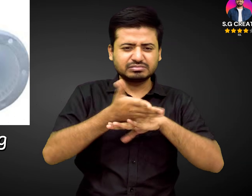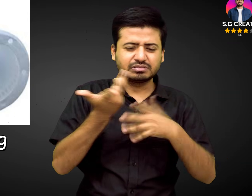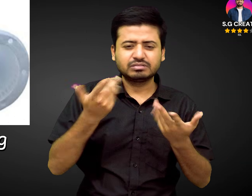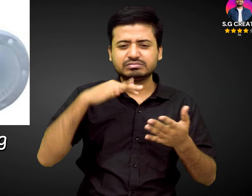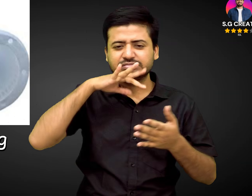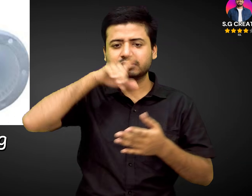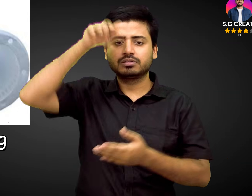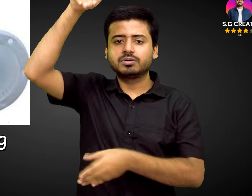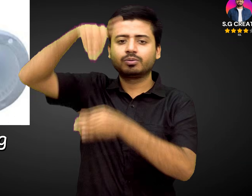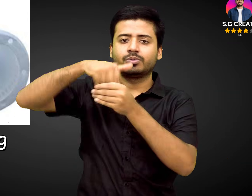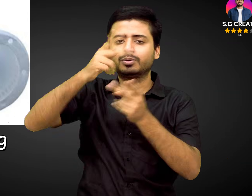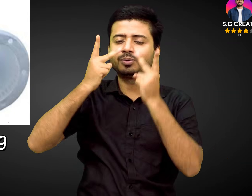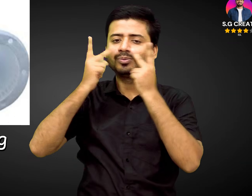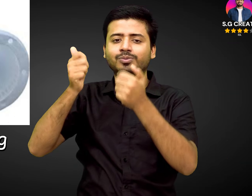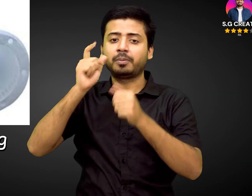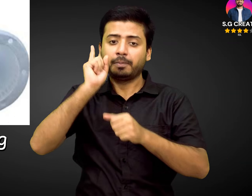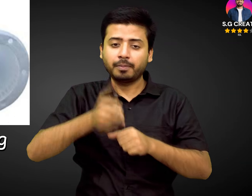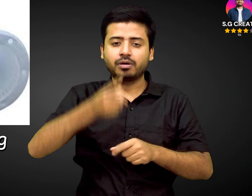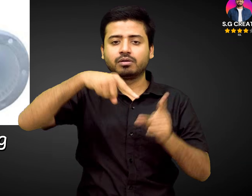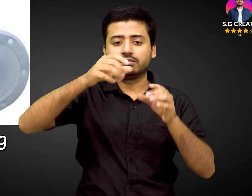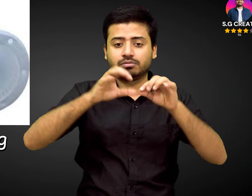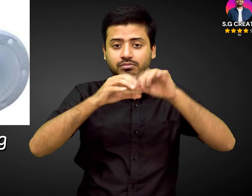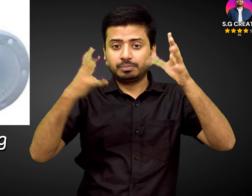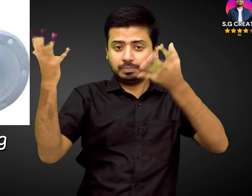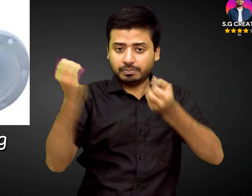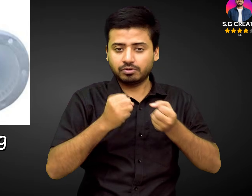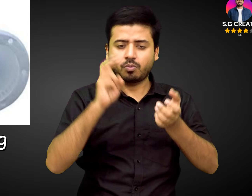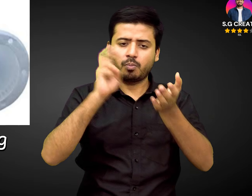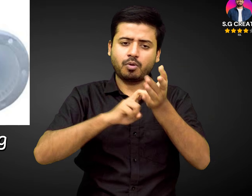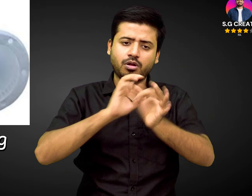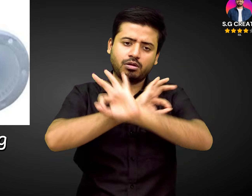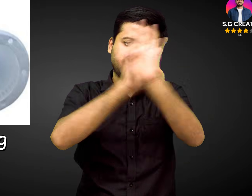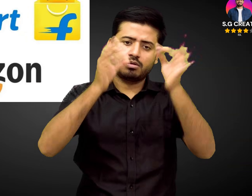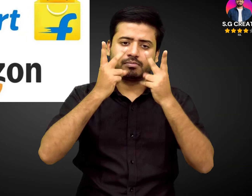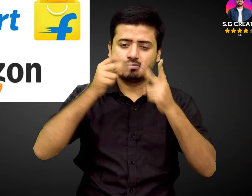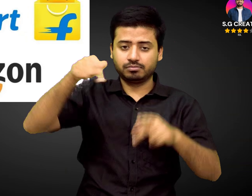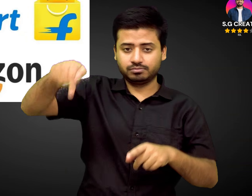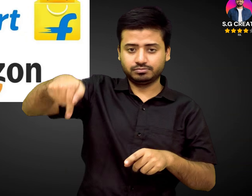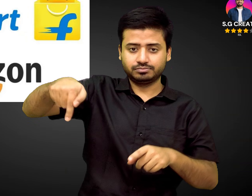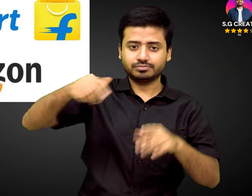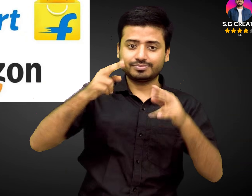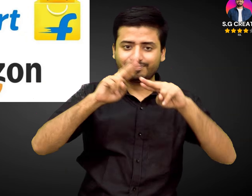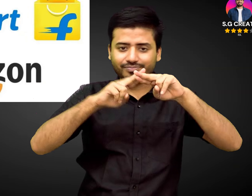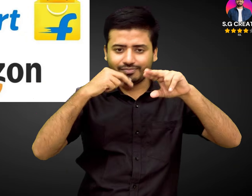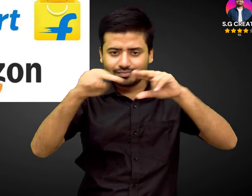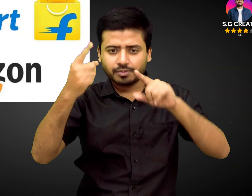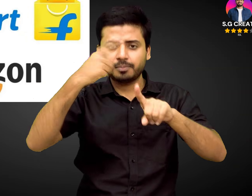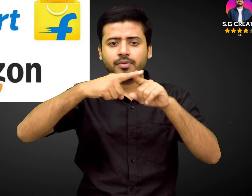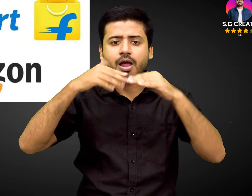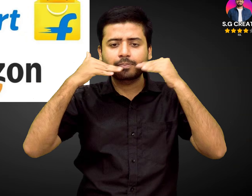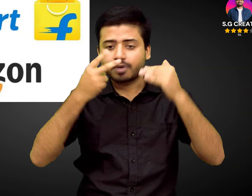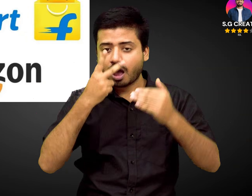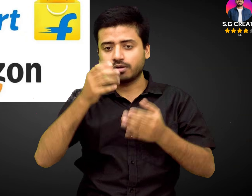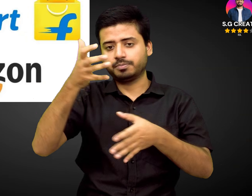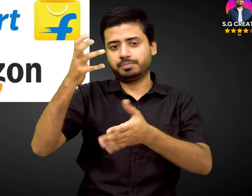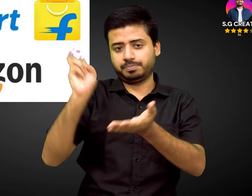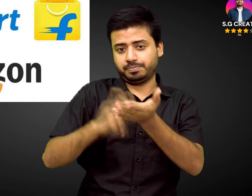rating, often ranging from a highly porous 50 micron down to an ultrafine 1 micron, you can precisely target